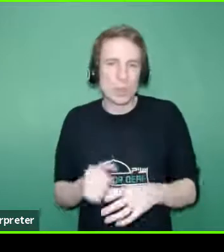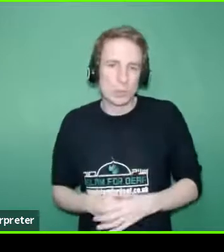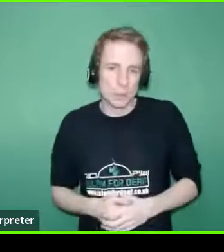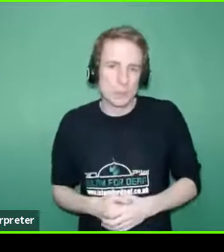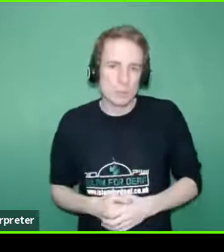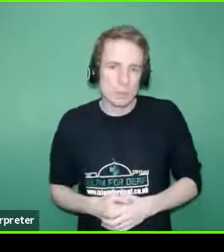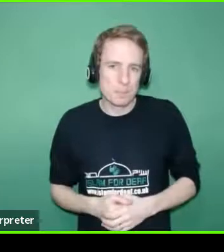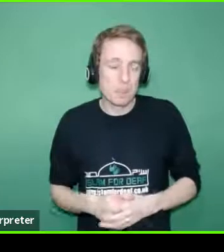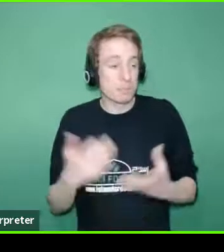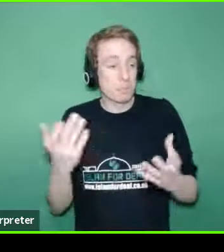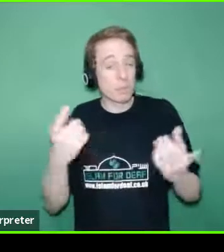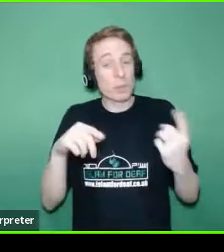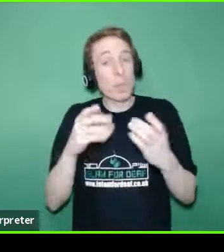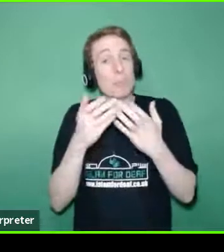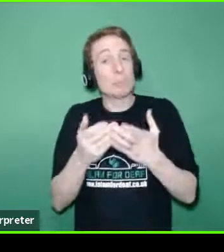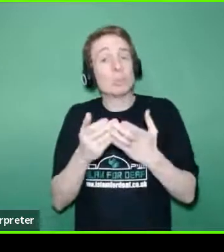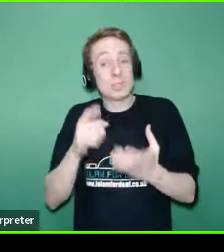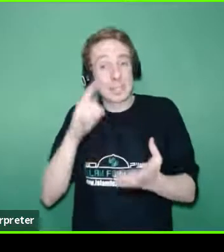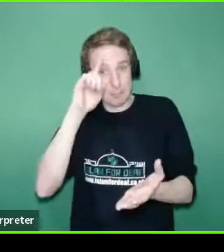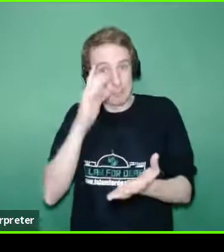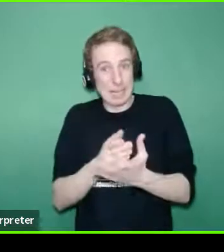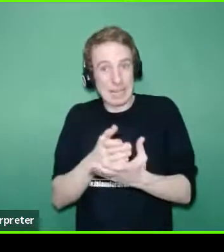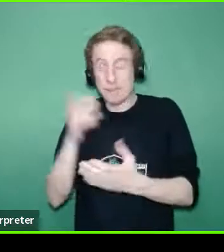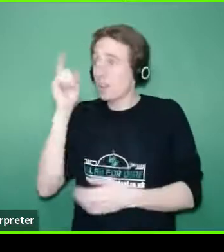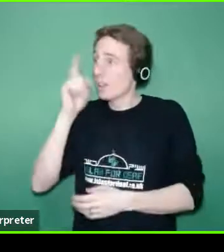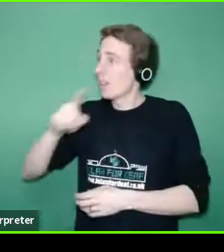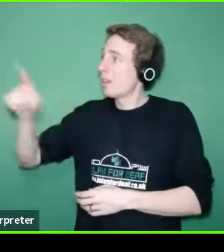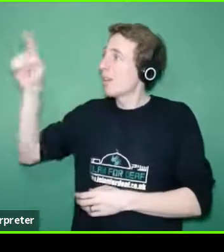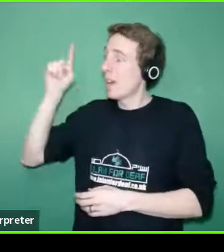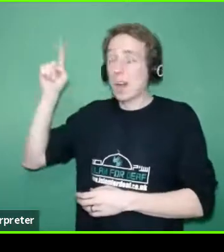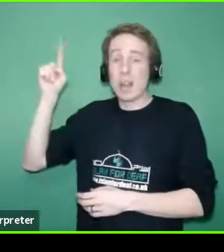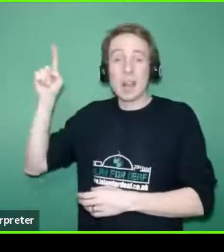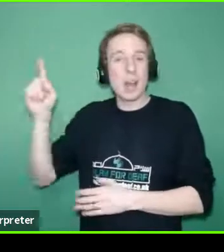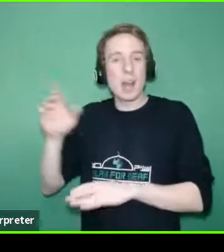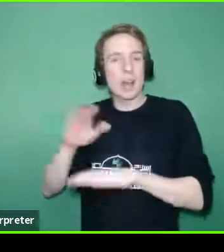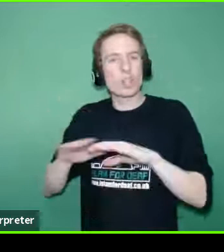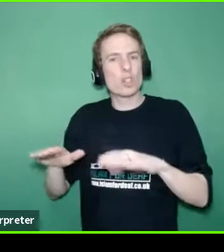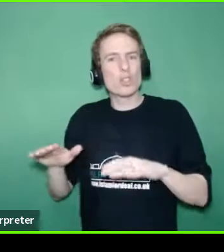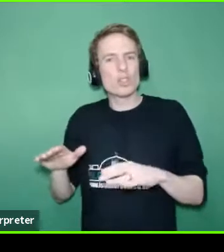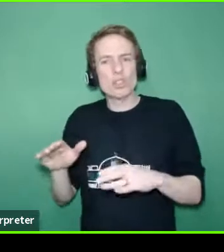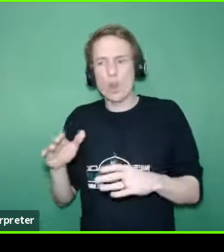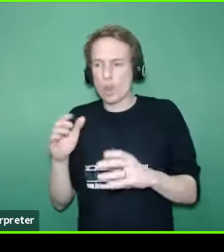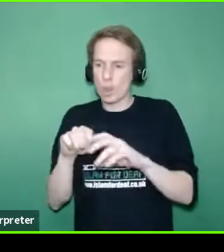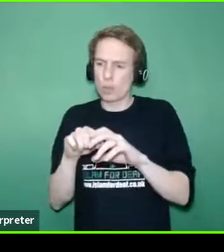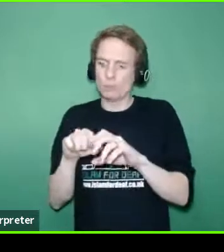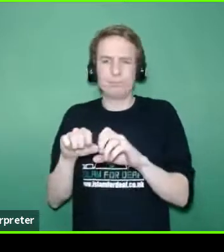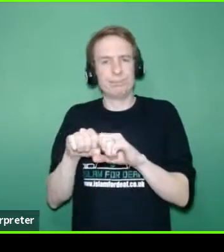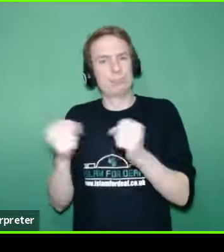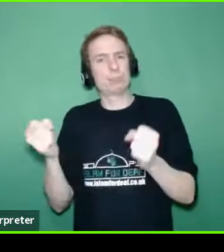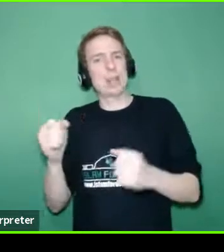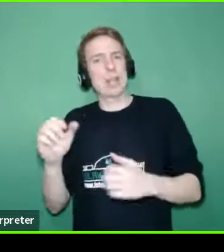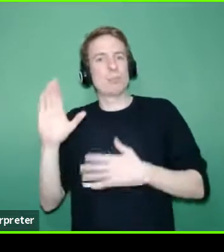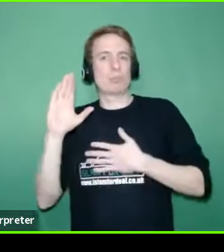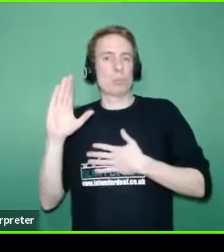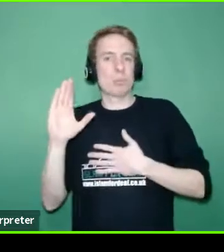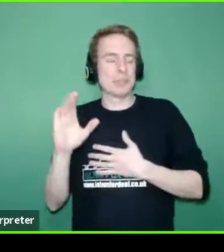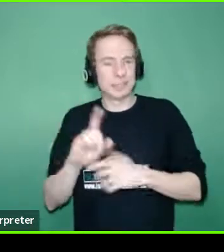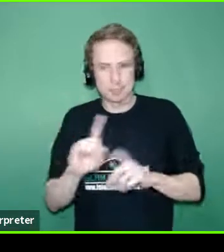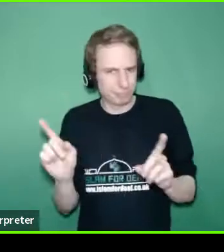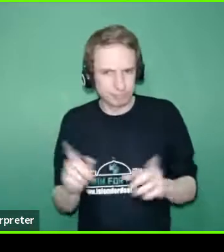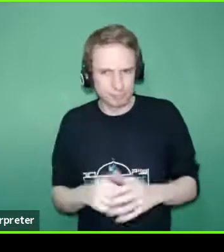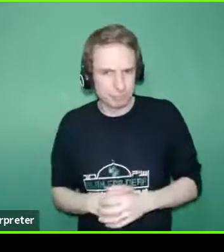as Muslims that indeed Allah does not go against that which He's promised. We believe in the meaning of this